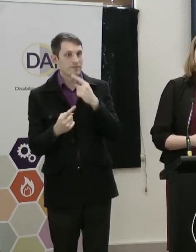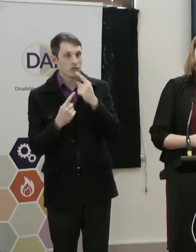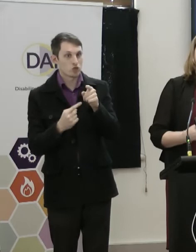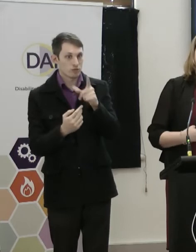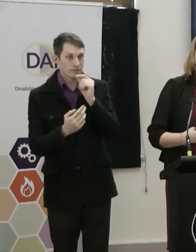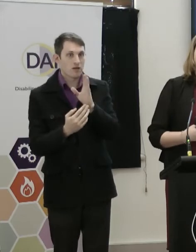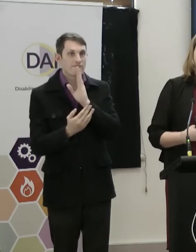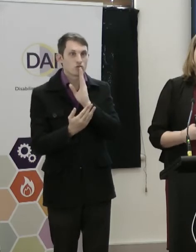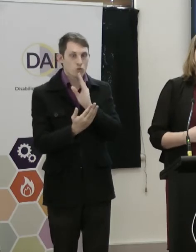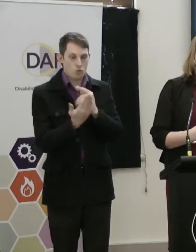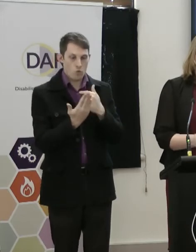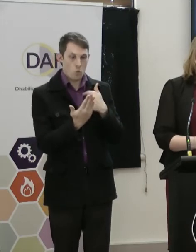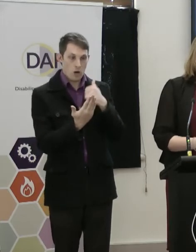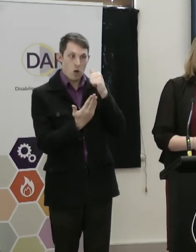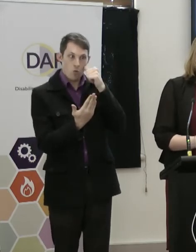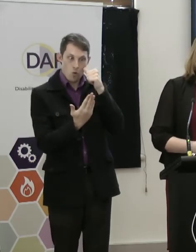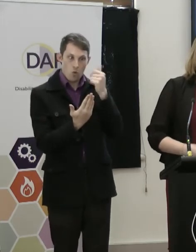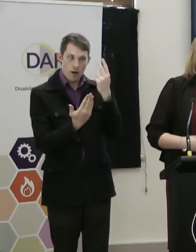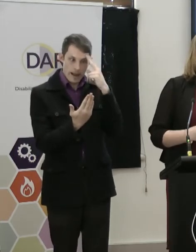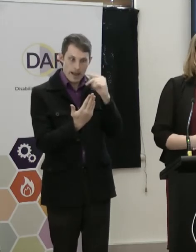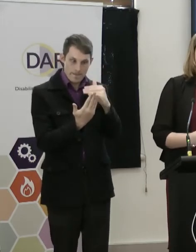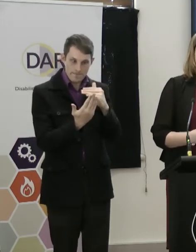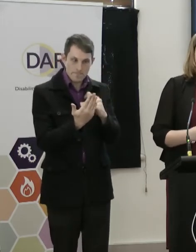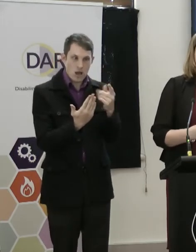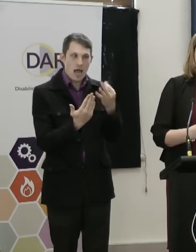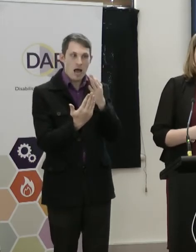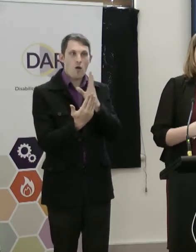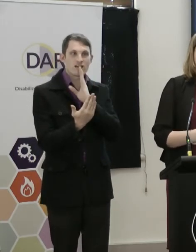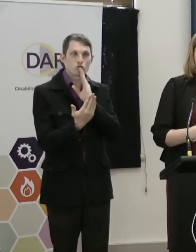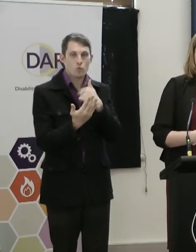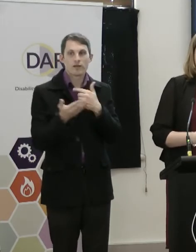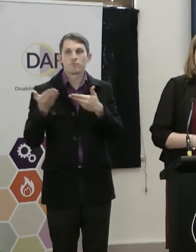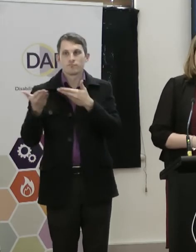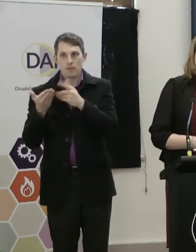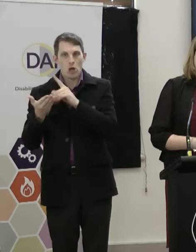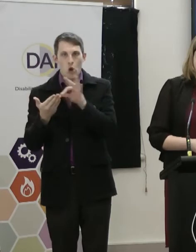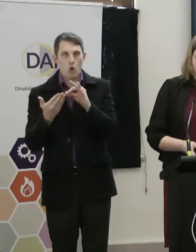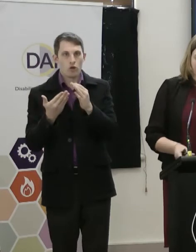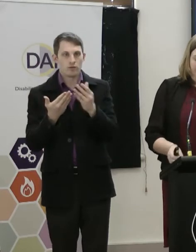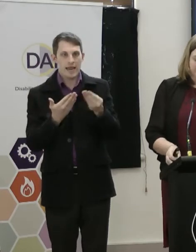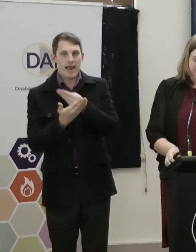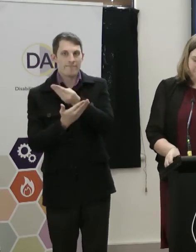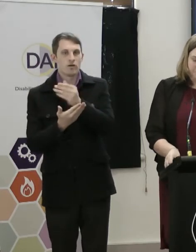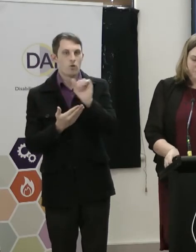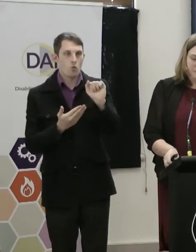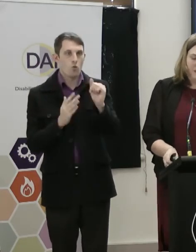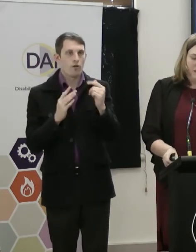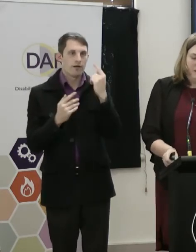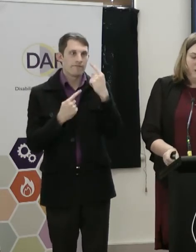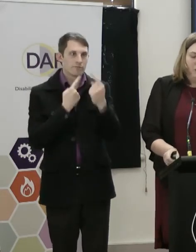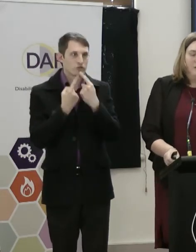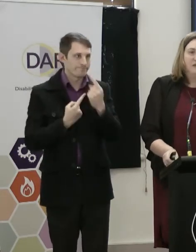provider. We know who you are and we communicate with you, but we don't divulge your information to the provider.